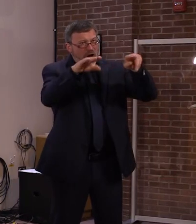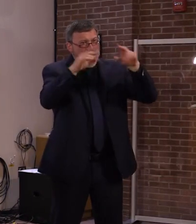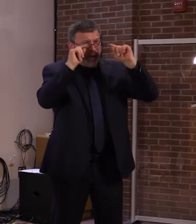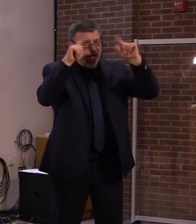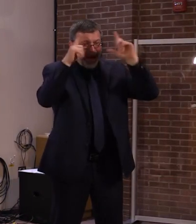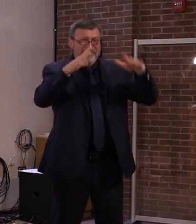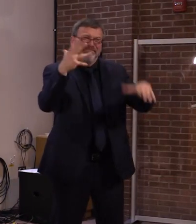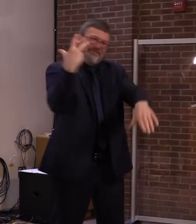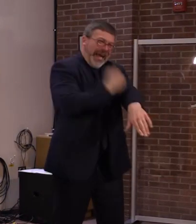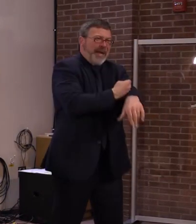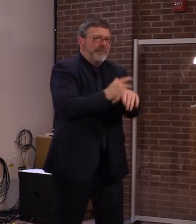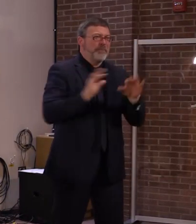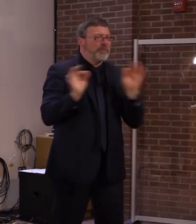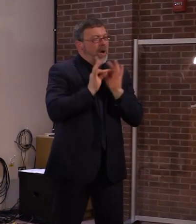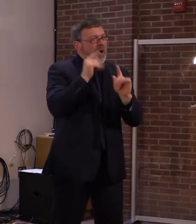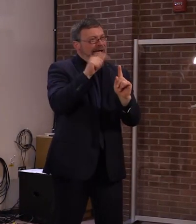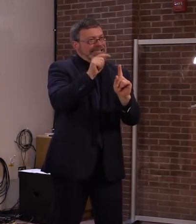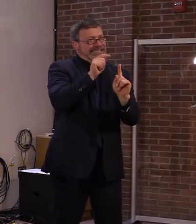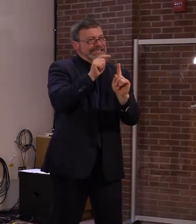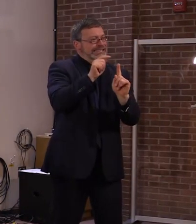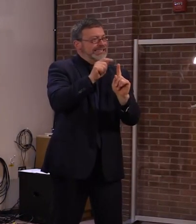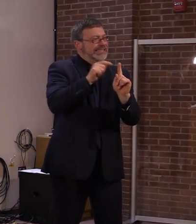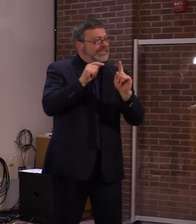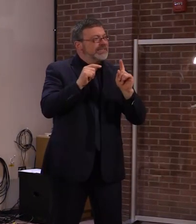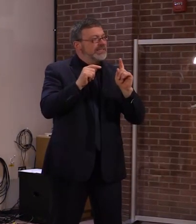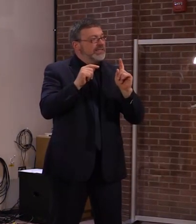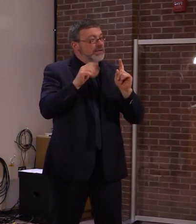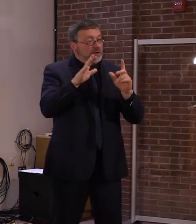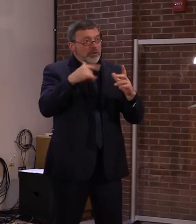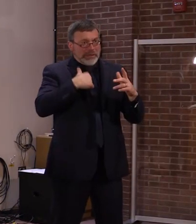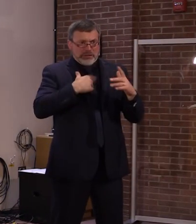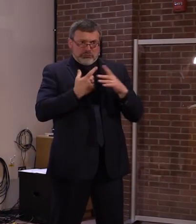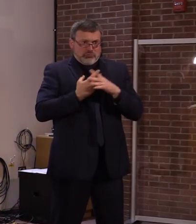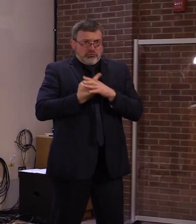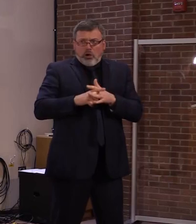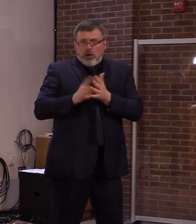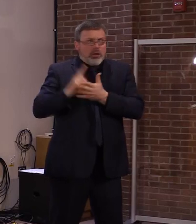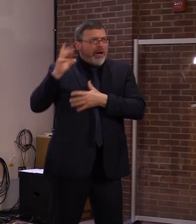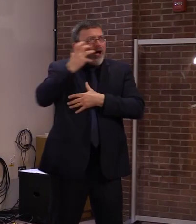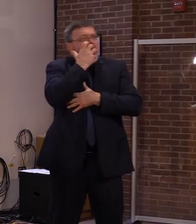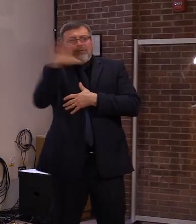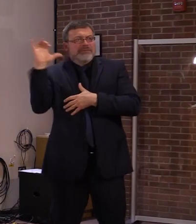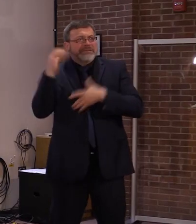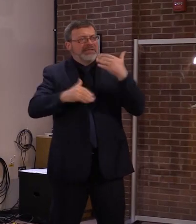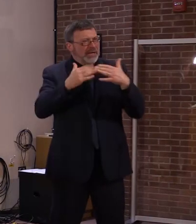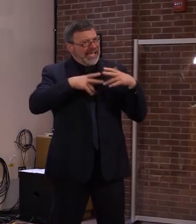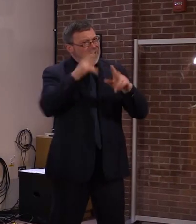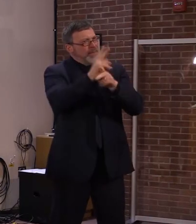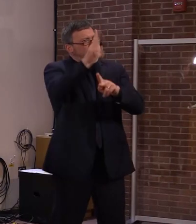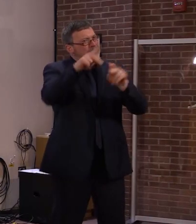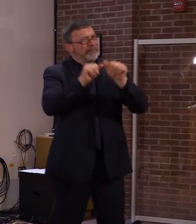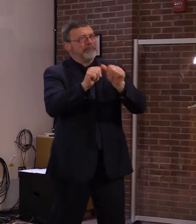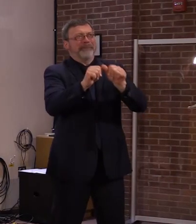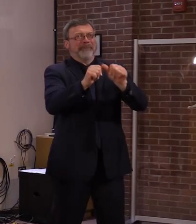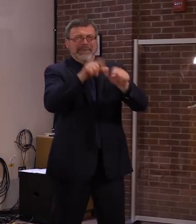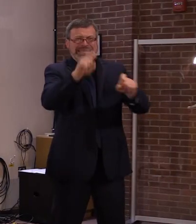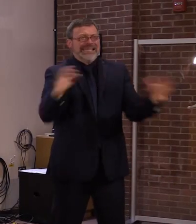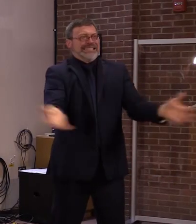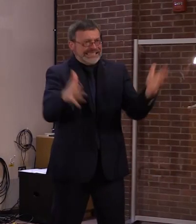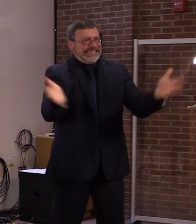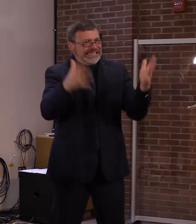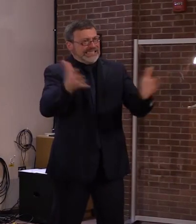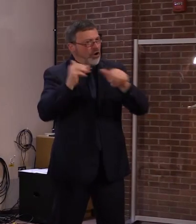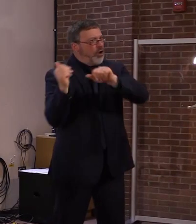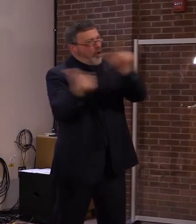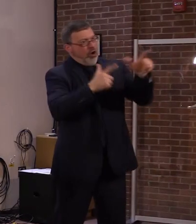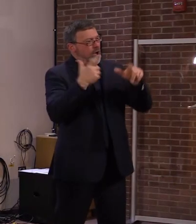many of those vaccinated as we can in that 5 to 11 age group. Turning to college campuses, you can see this week an elevated